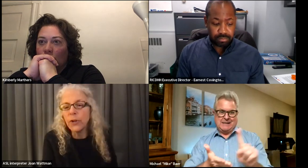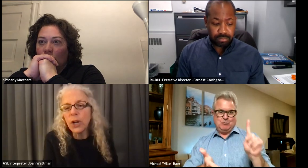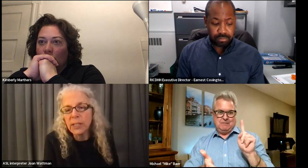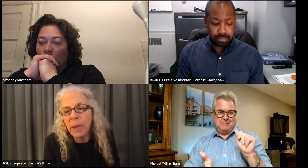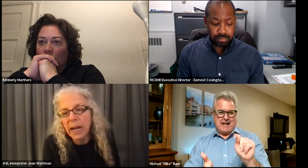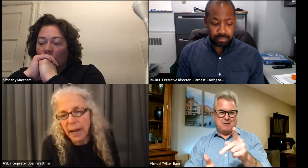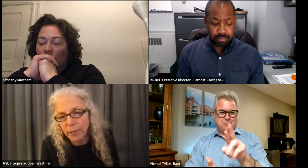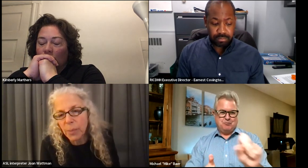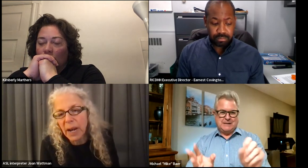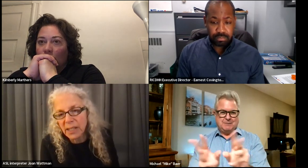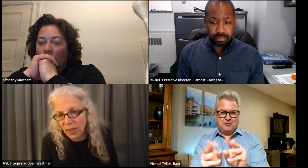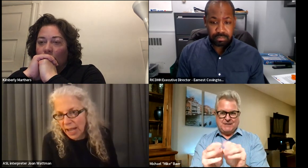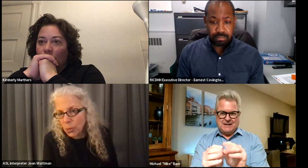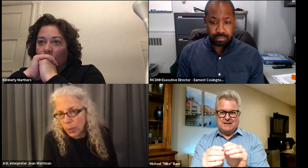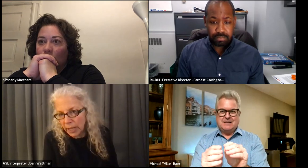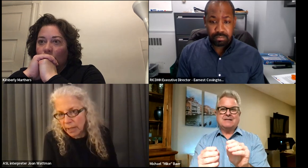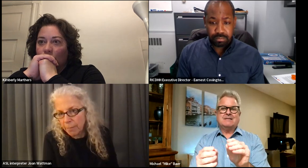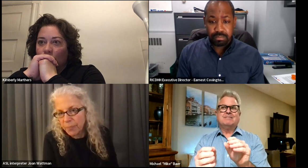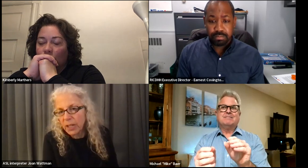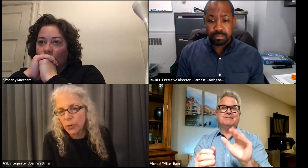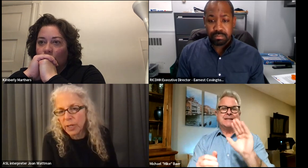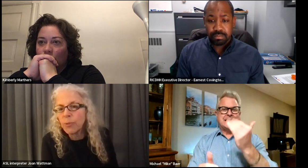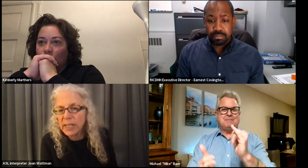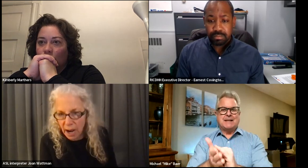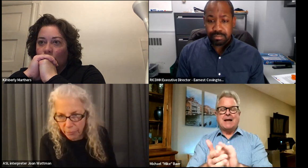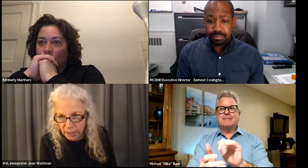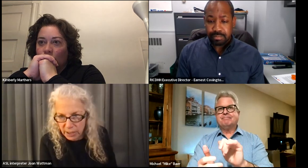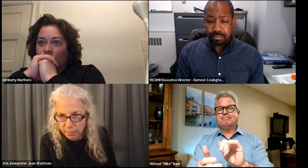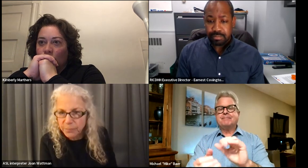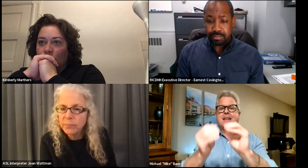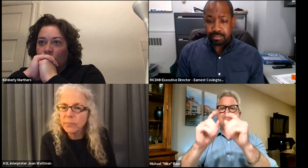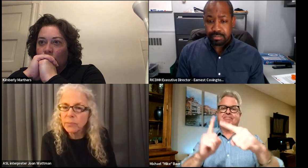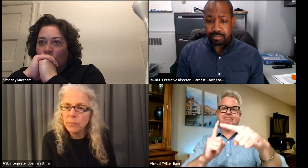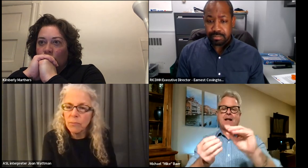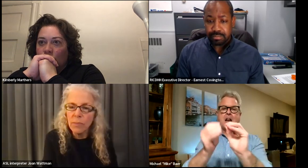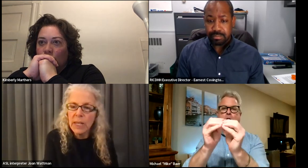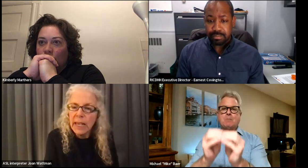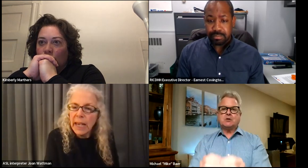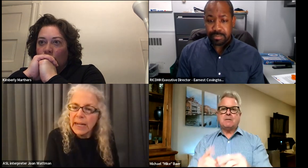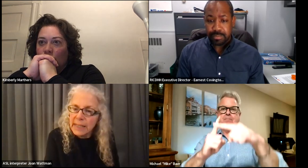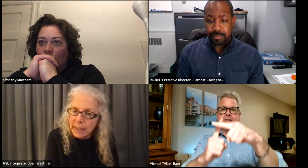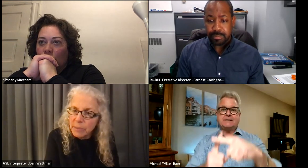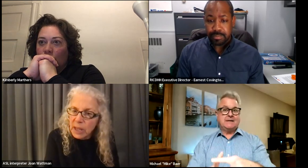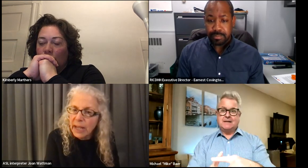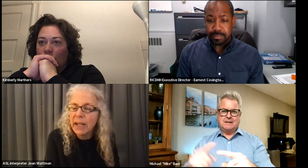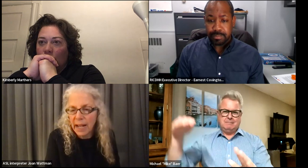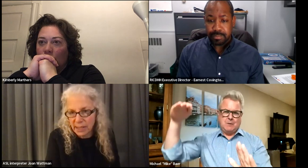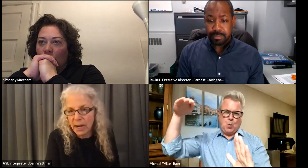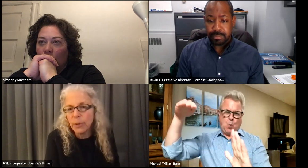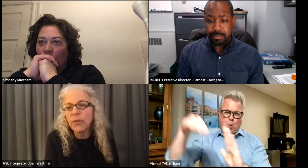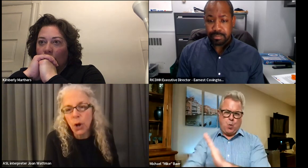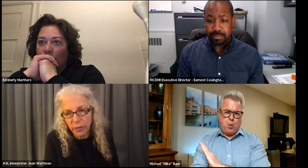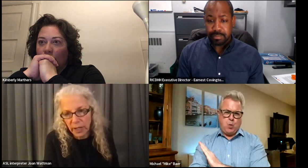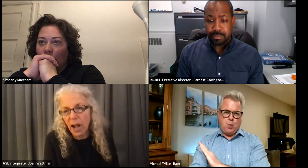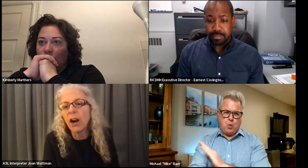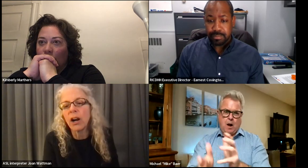The governor has made an announcement as of last week during a press conference. And it seems like as the